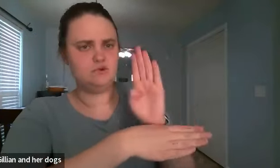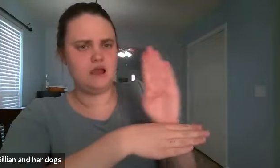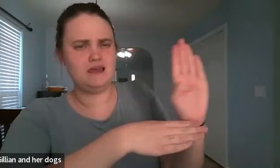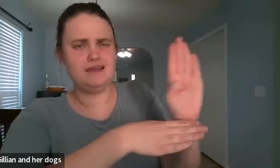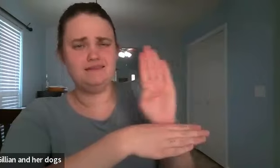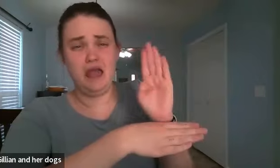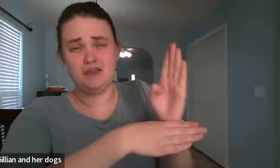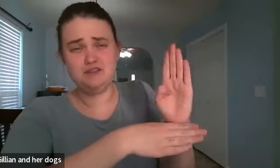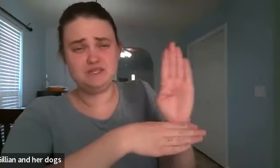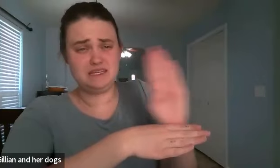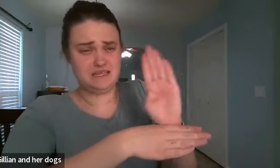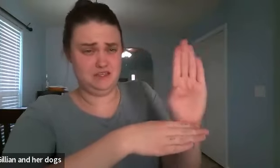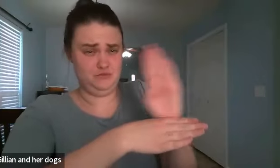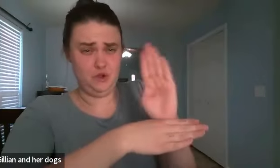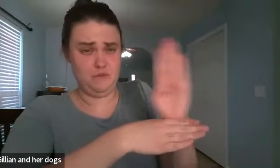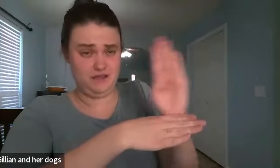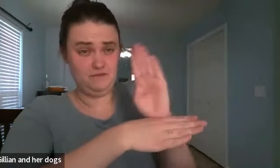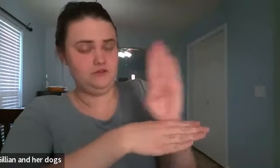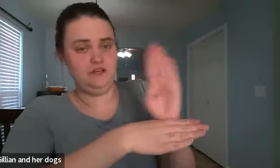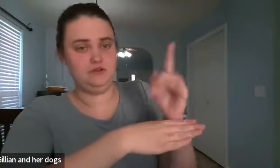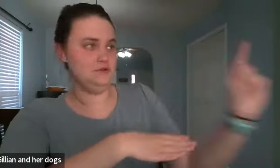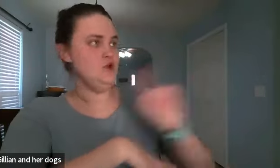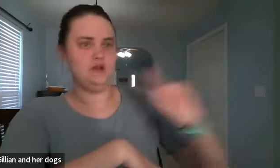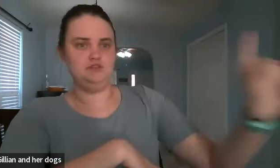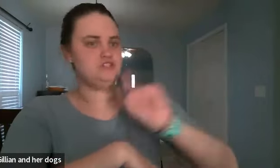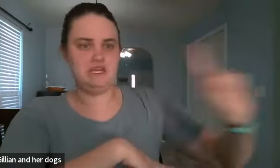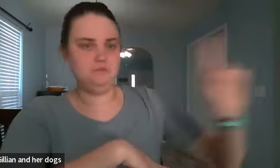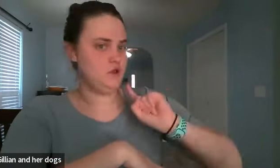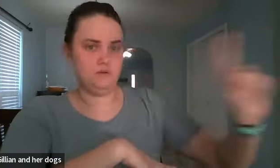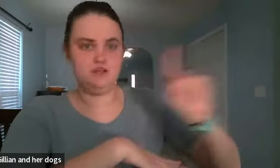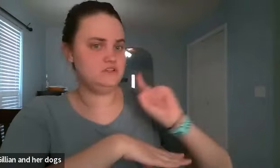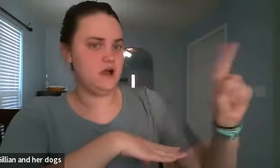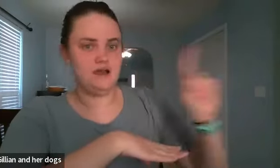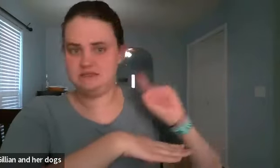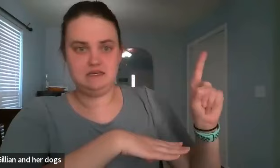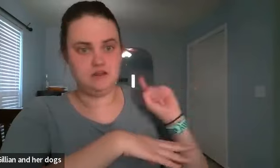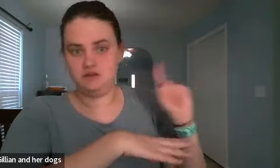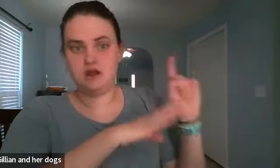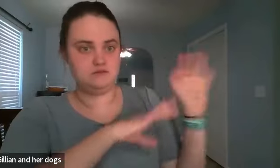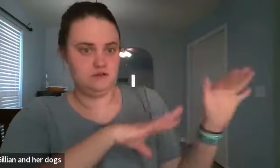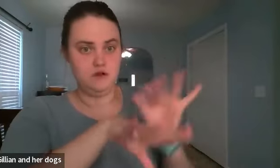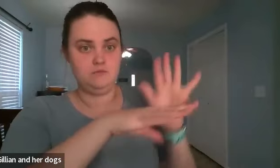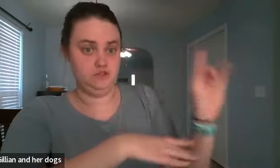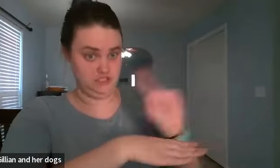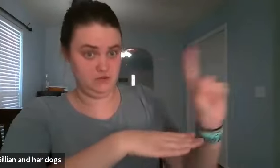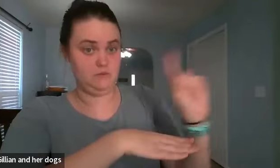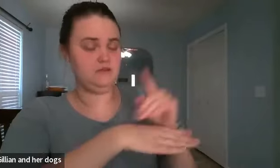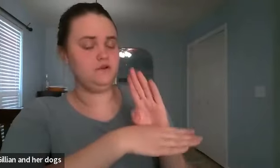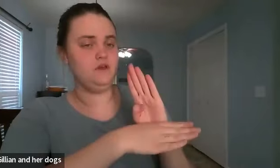more, I use busy as like you're going back and forth, like you just keep going. You're not sitting down, you're not calm, you're just going back and forth.